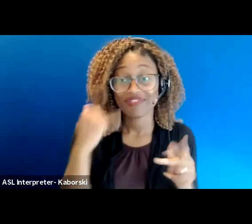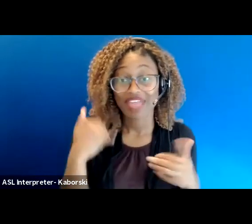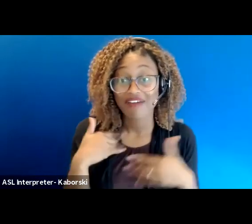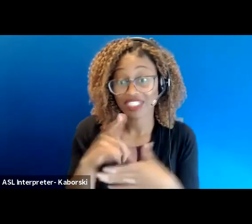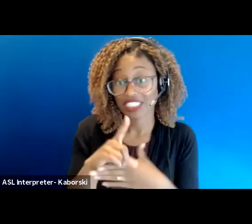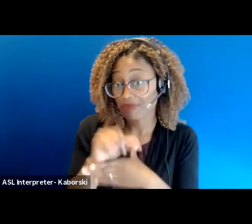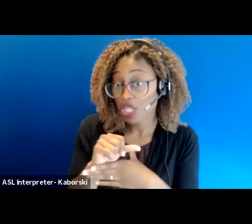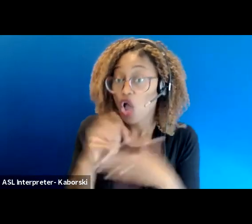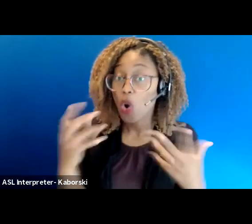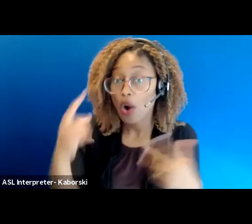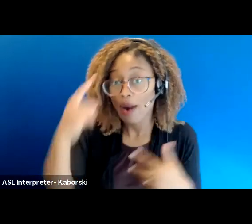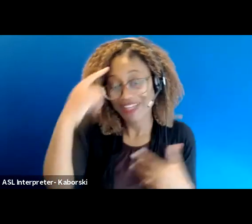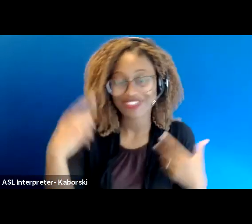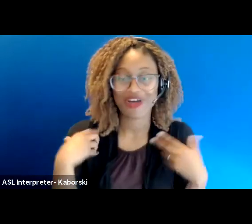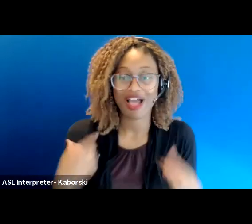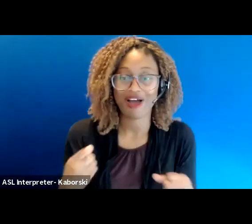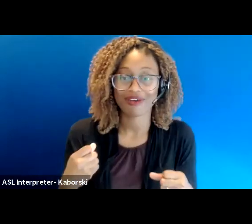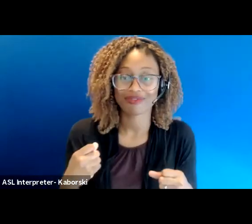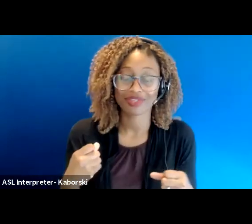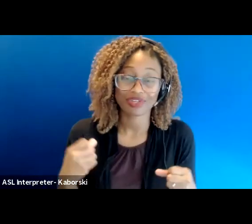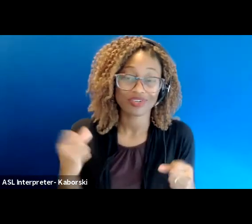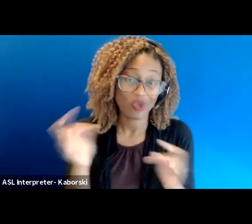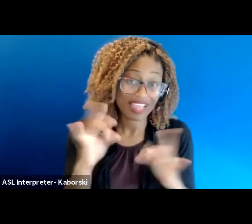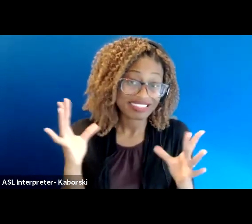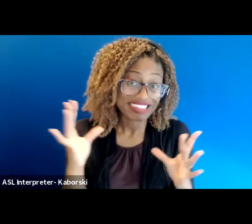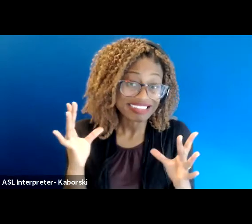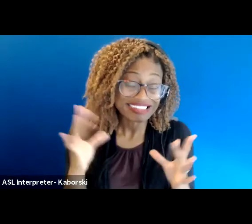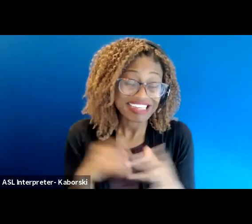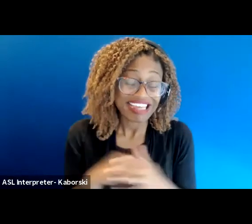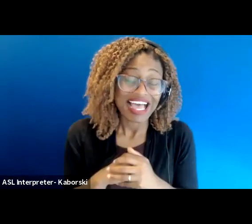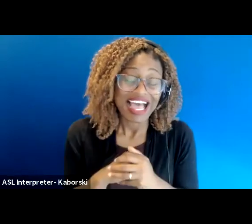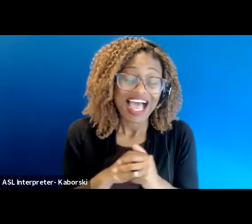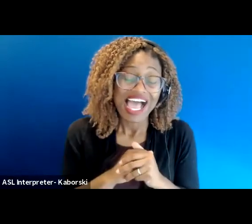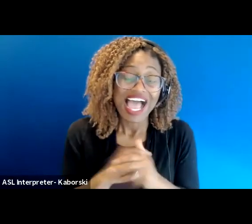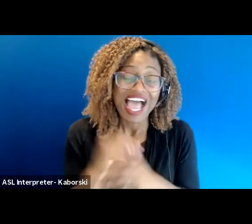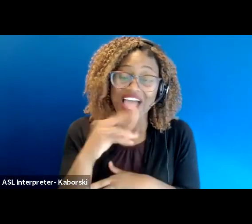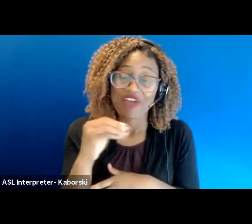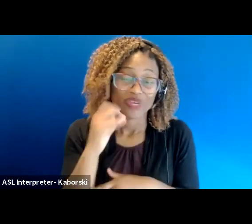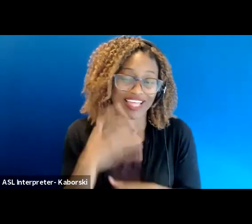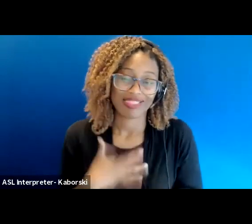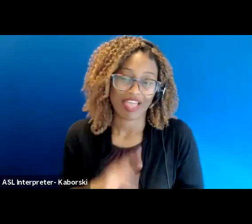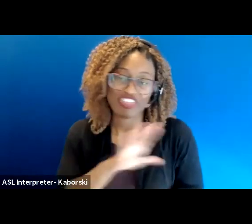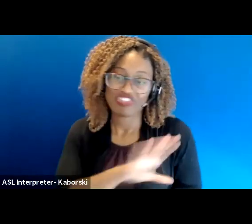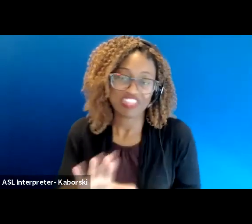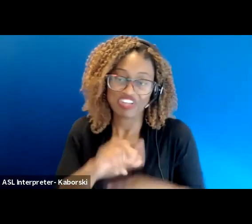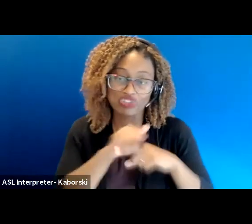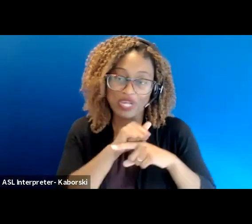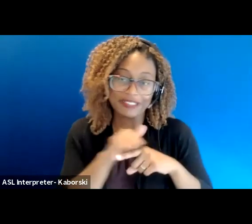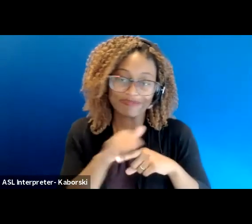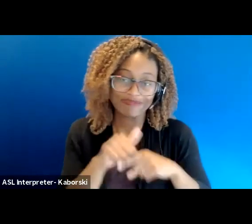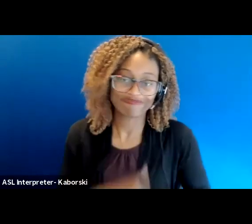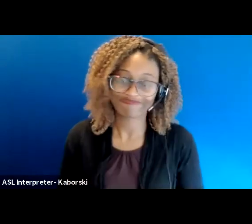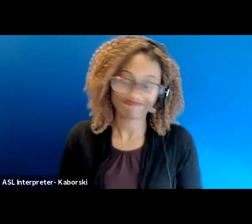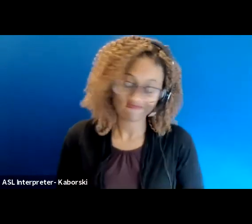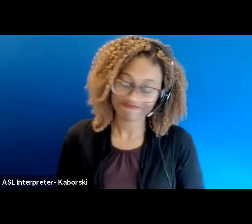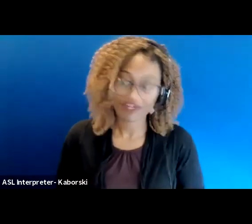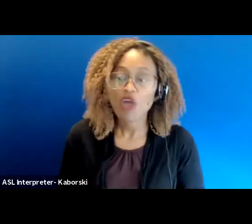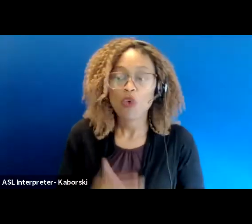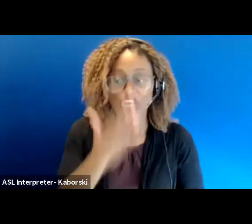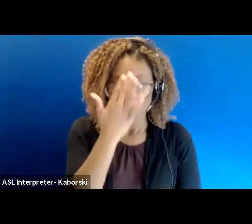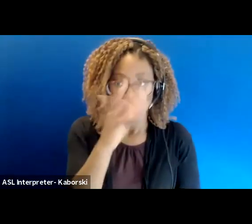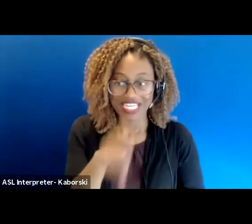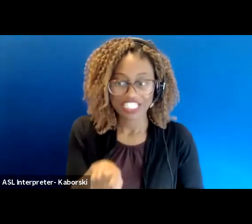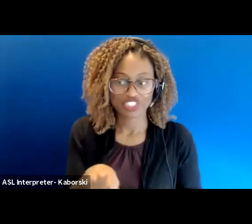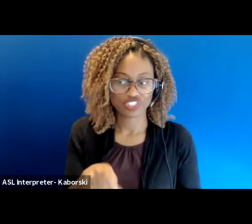or mental health crisis. And we weren't liking what we were seeing, and we knew we had to keep going to